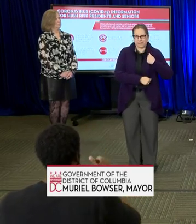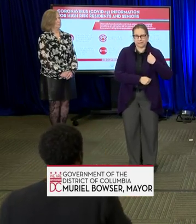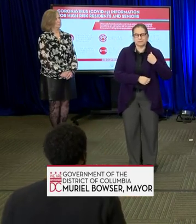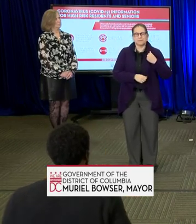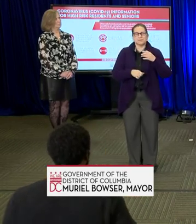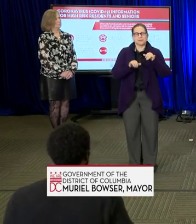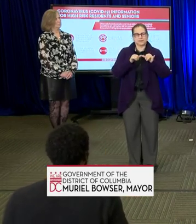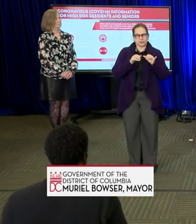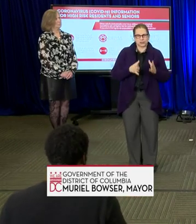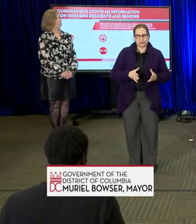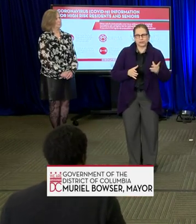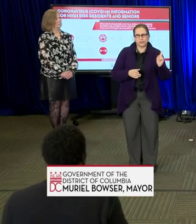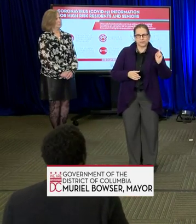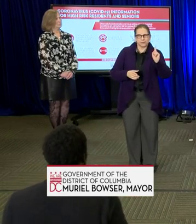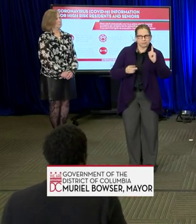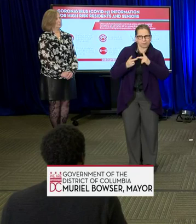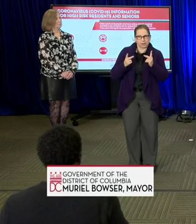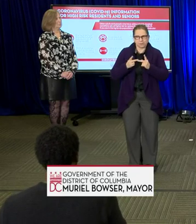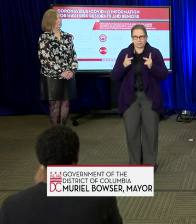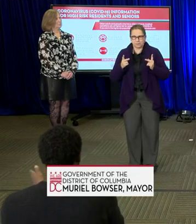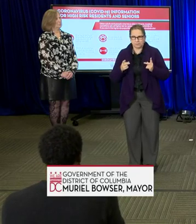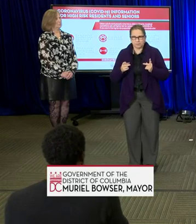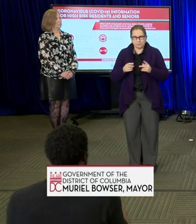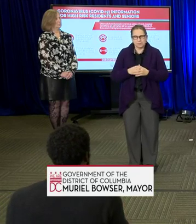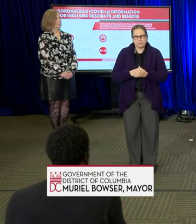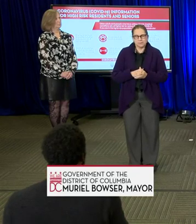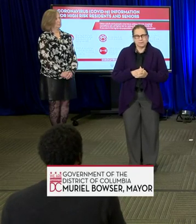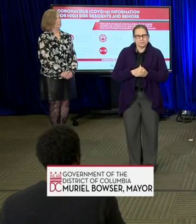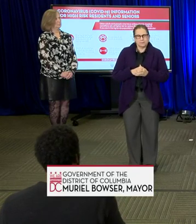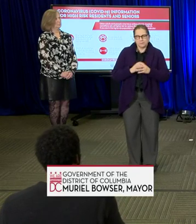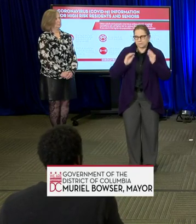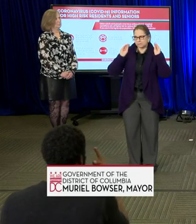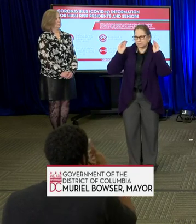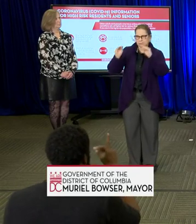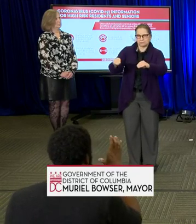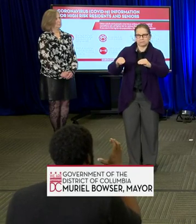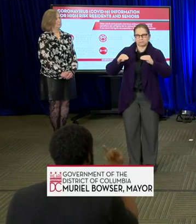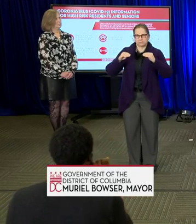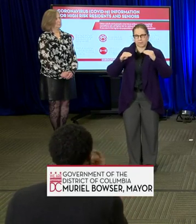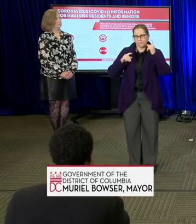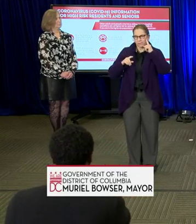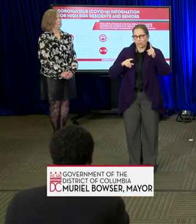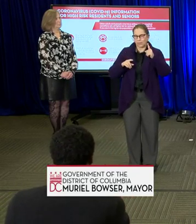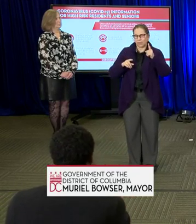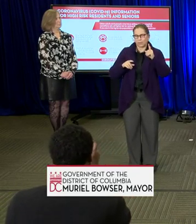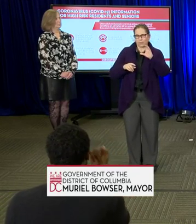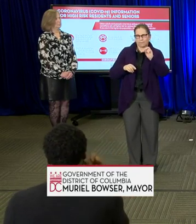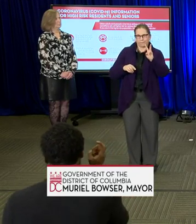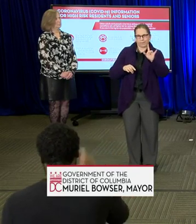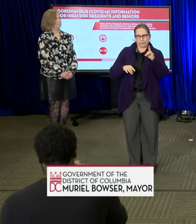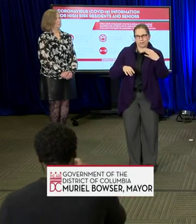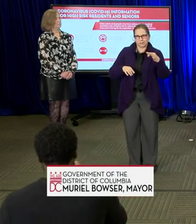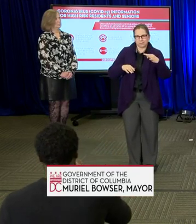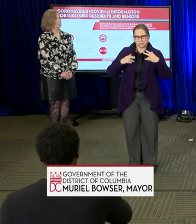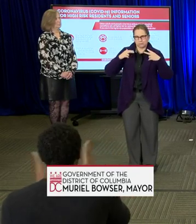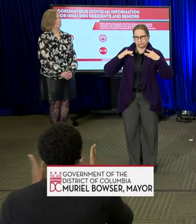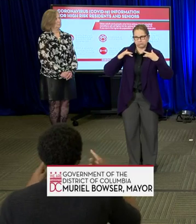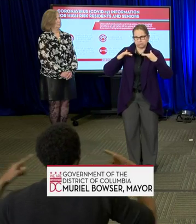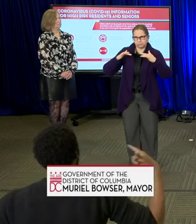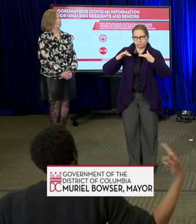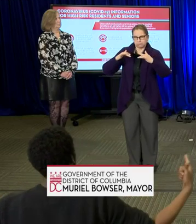to begin looking at planning and logistics support that the district might need if we were to open a large